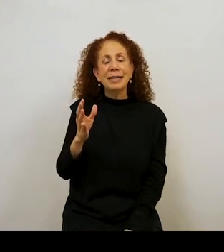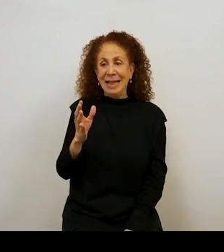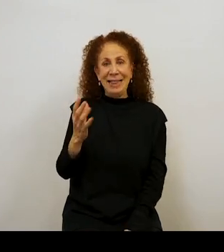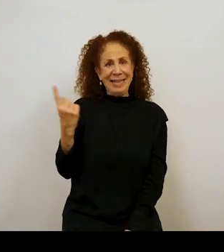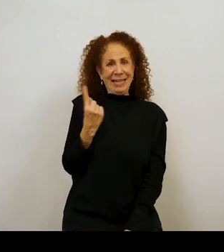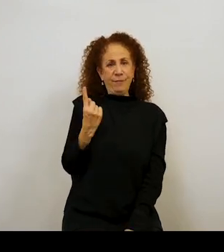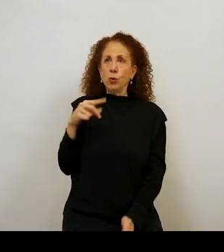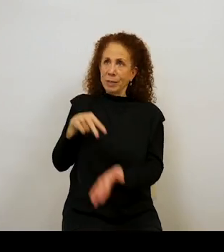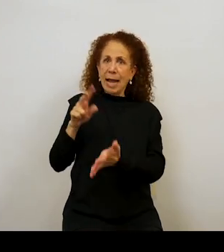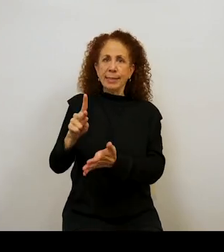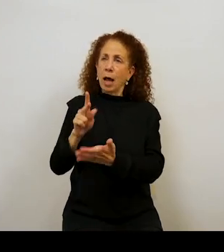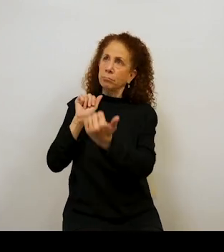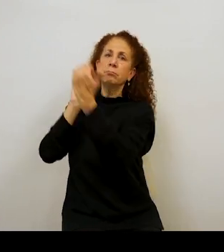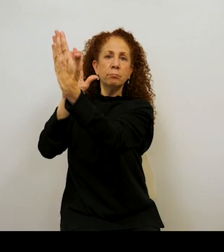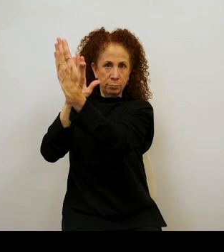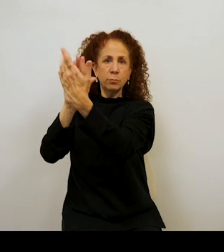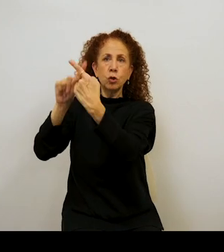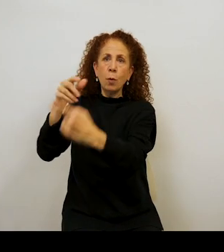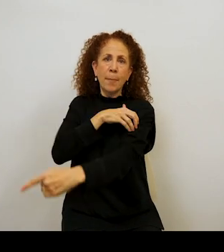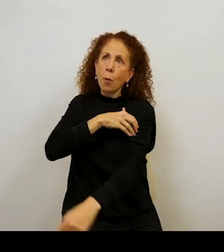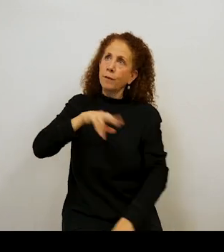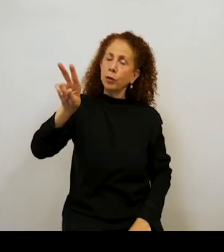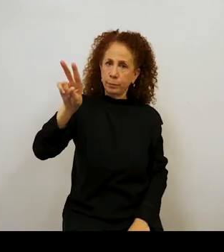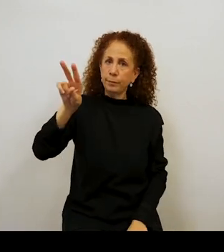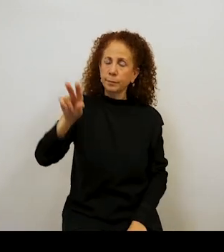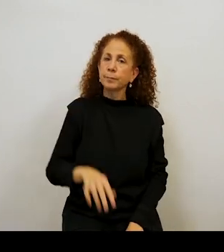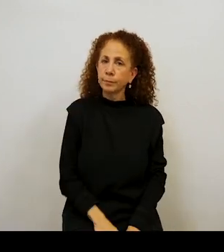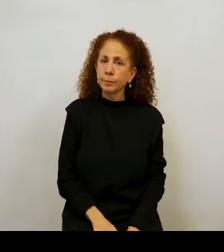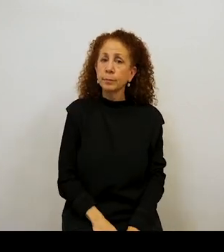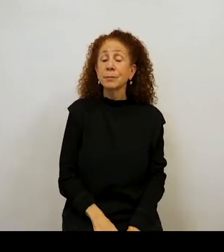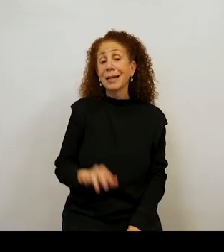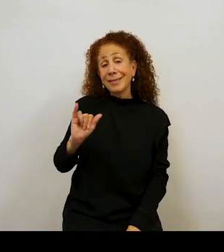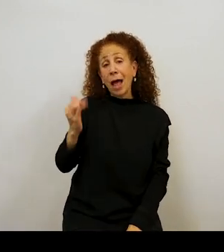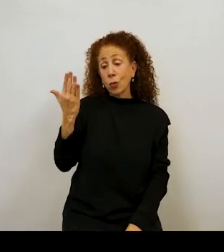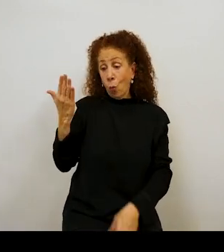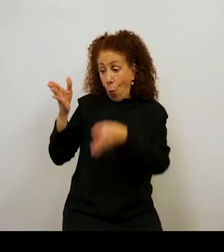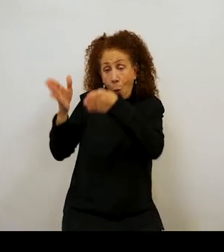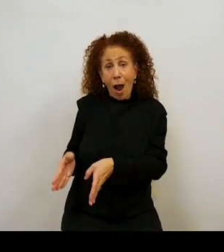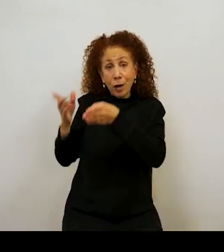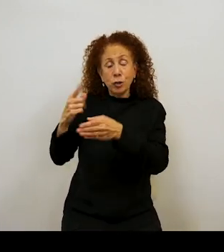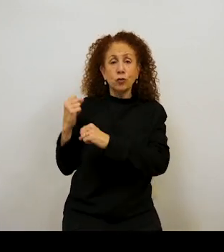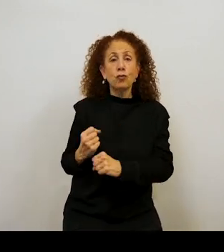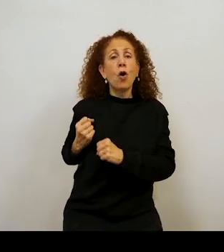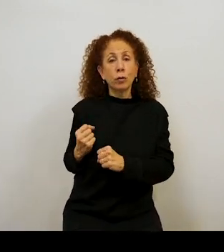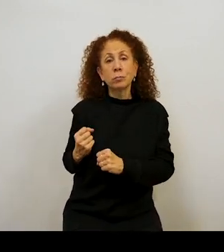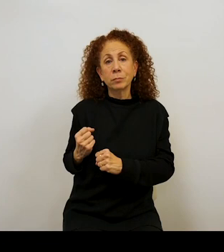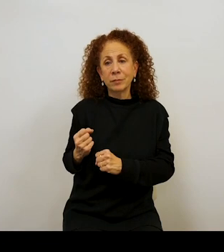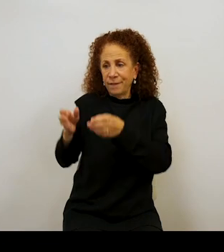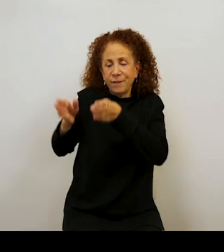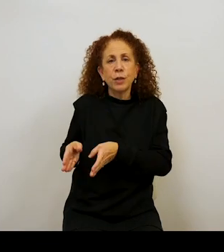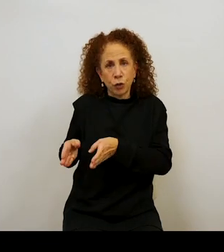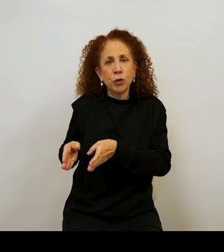stands up to the powerful, I think that is what makes her such a strong